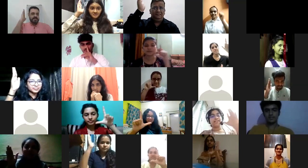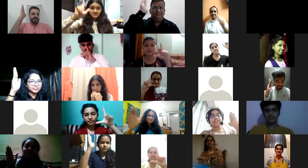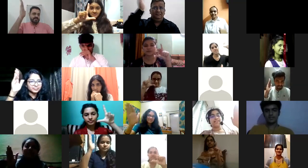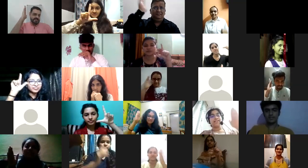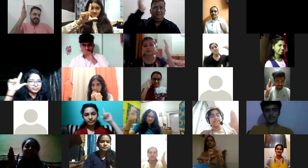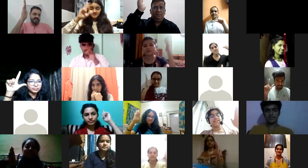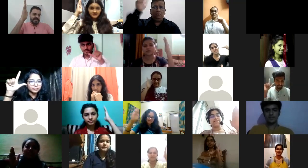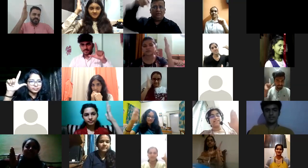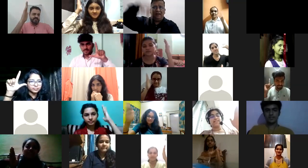This is a lecture.